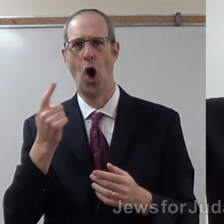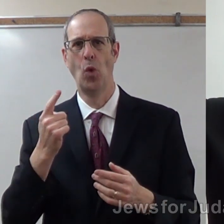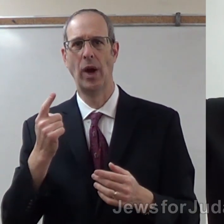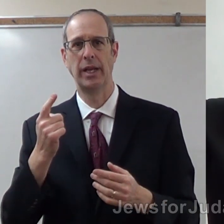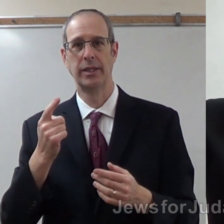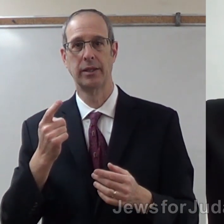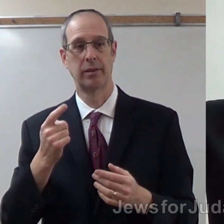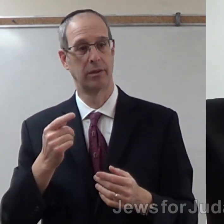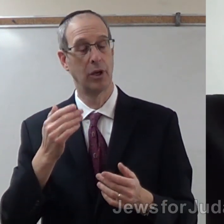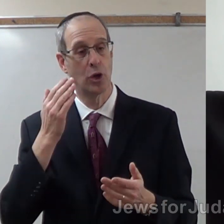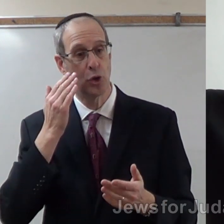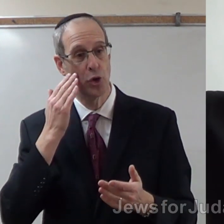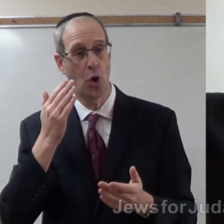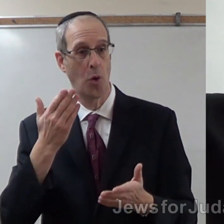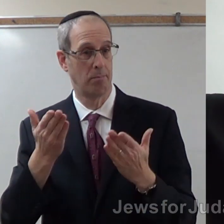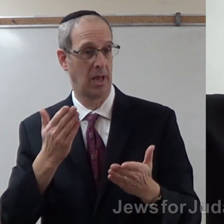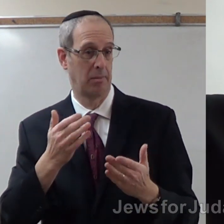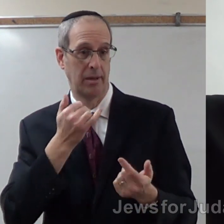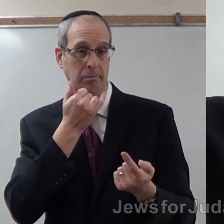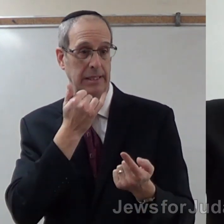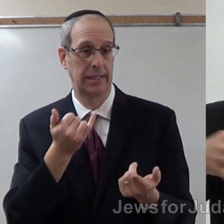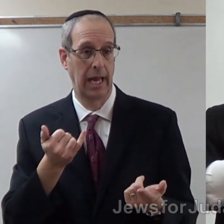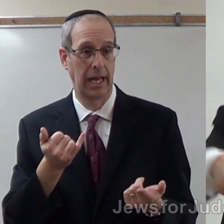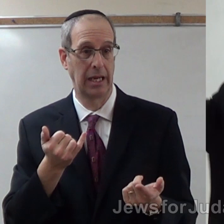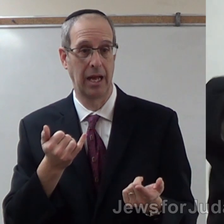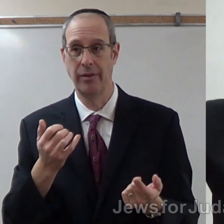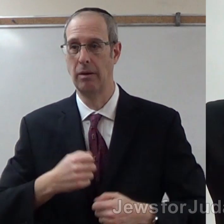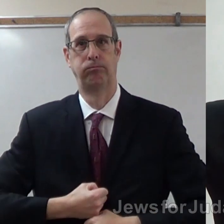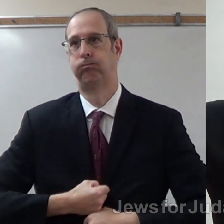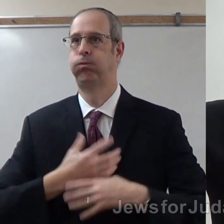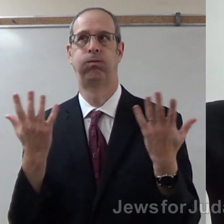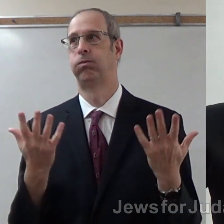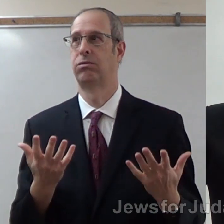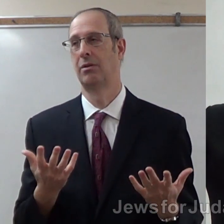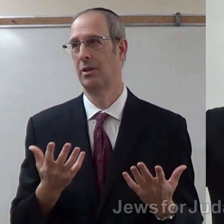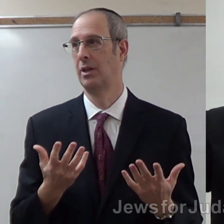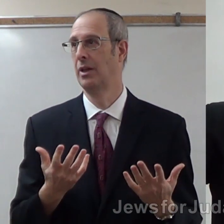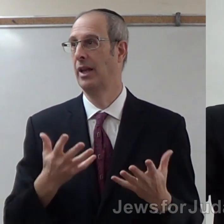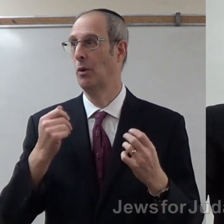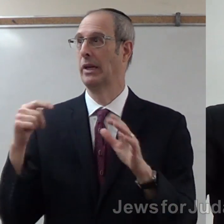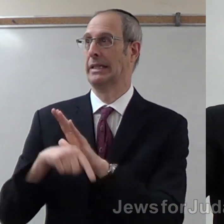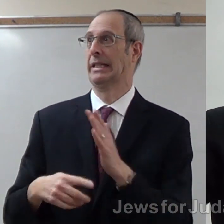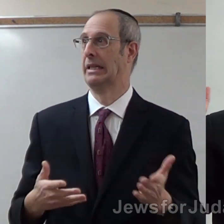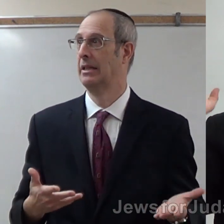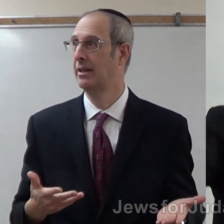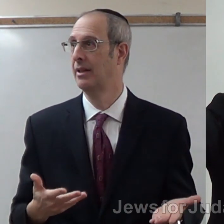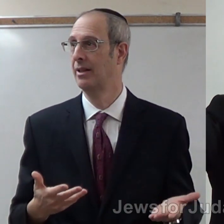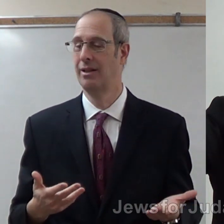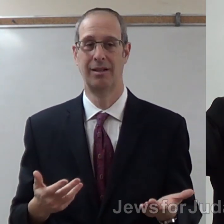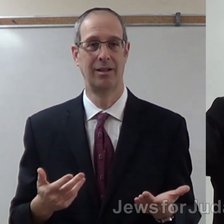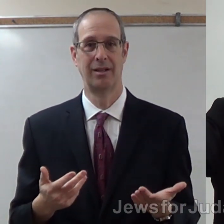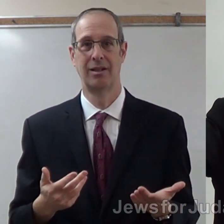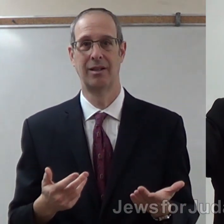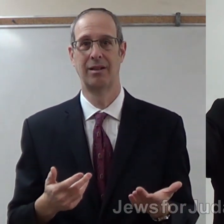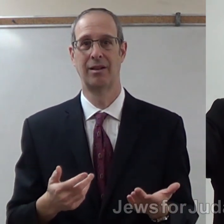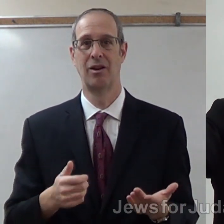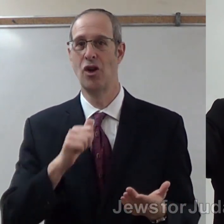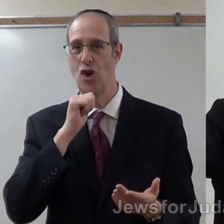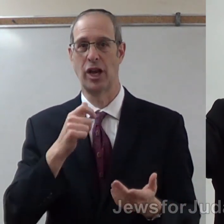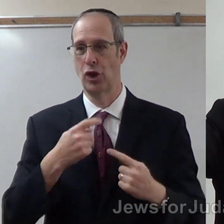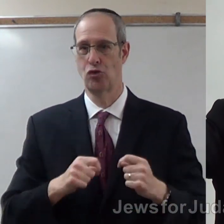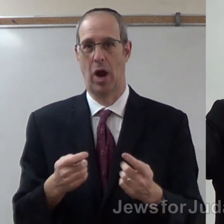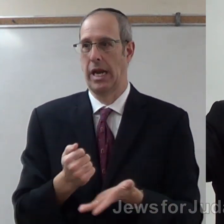point out, you know, you might have done something wrong, they explode, they want to kill you? You're not going to try to help them